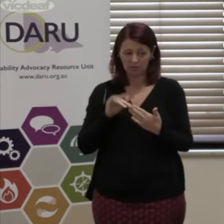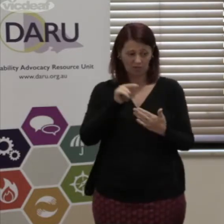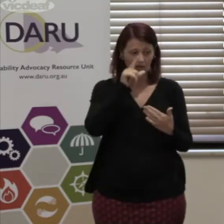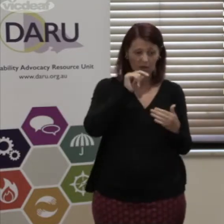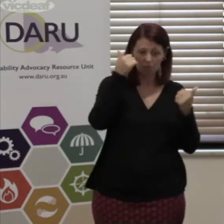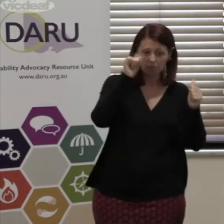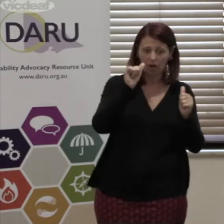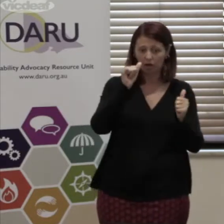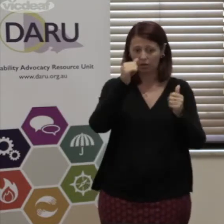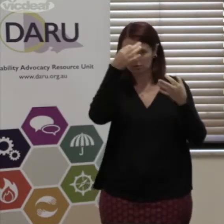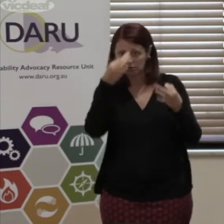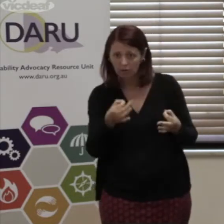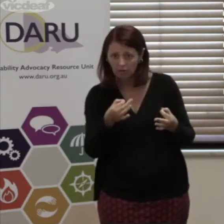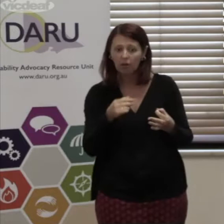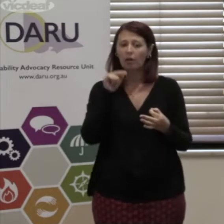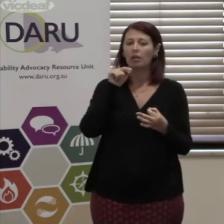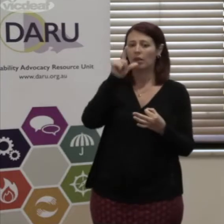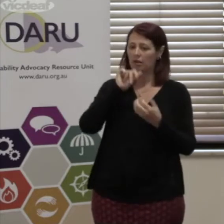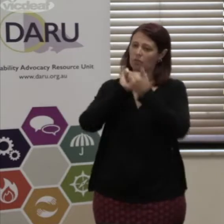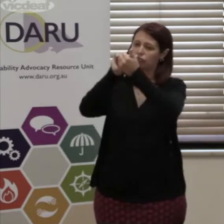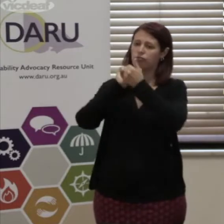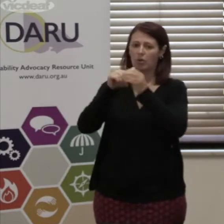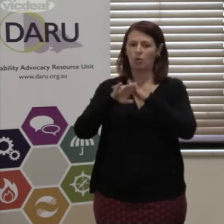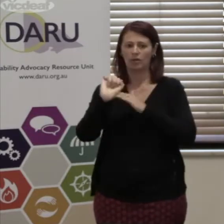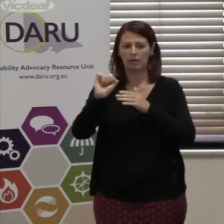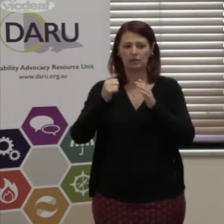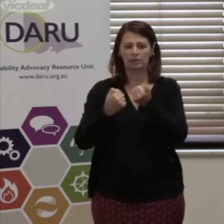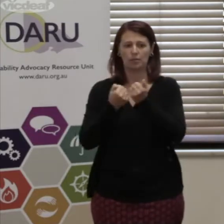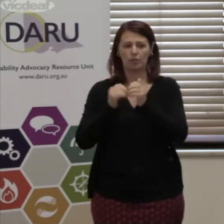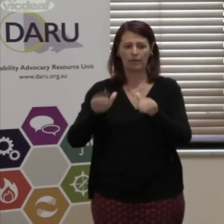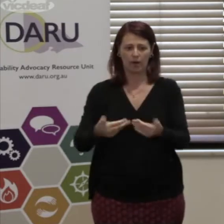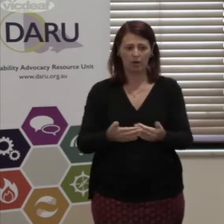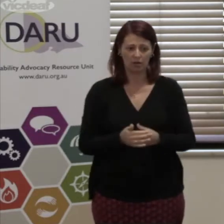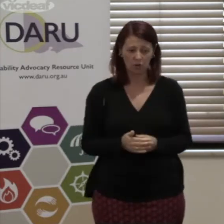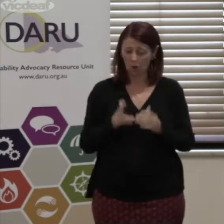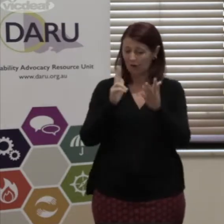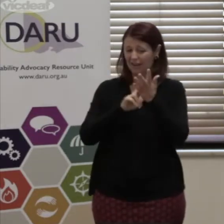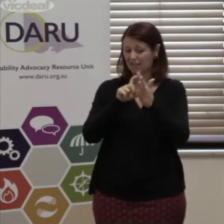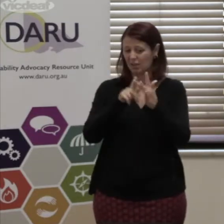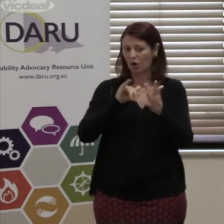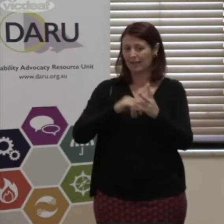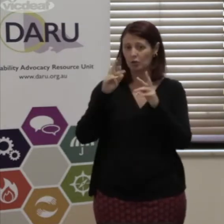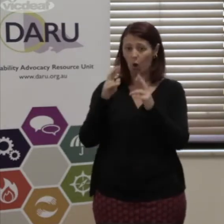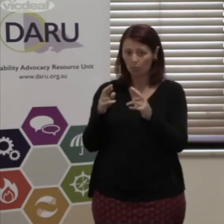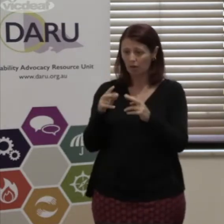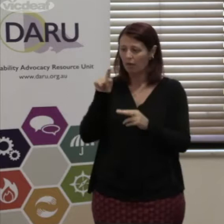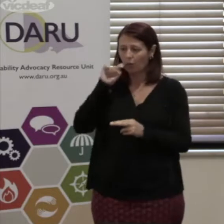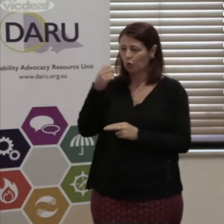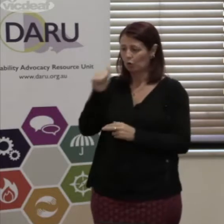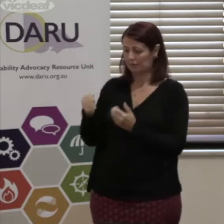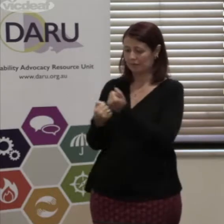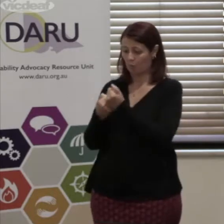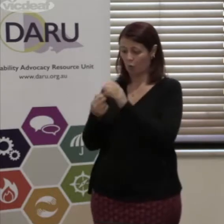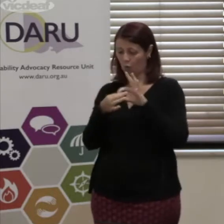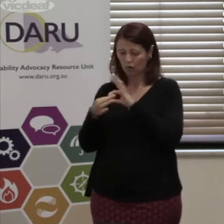decisions and develop agreements with support providers. So the NDIS is hoping that people will use support coordination, but it